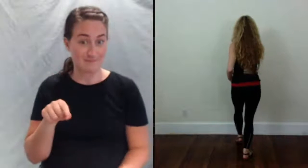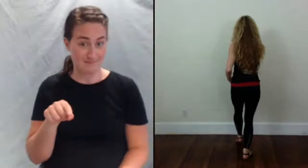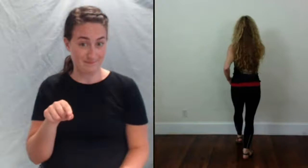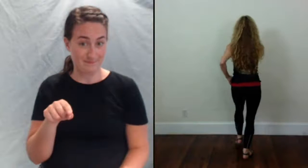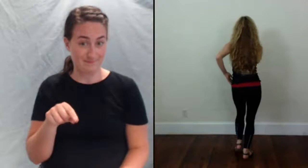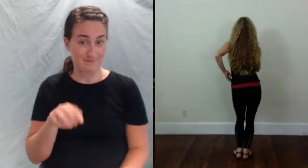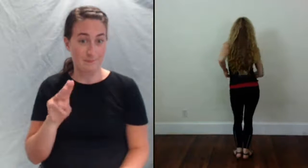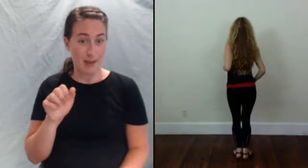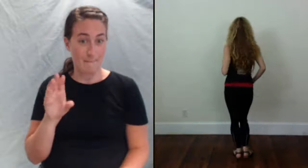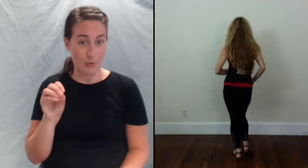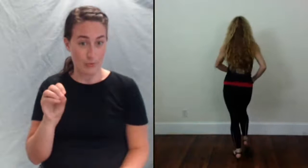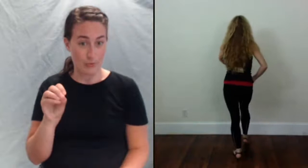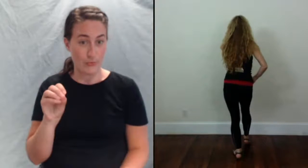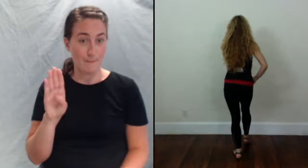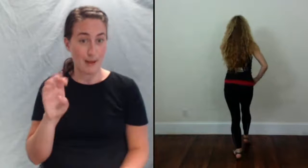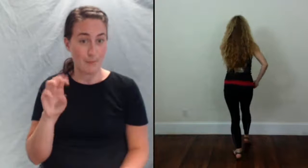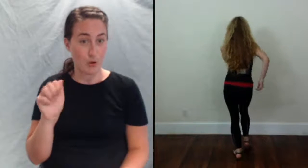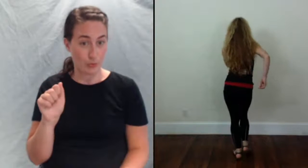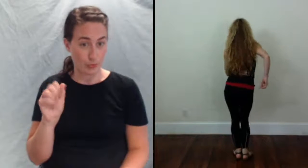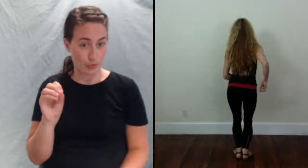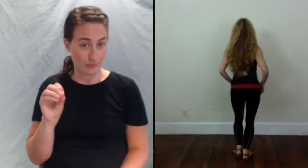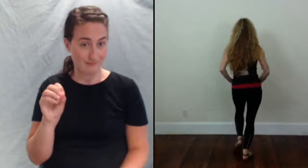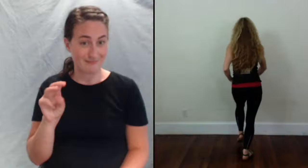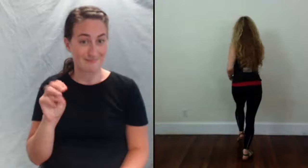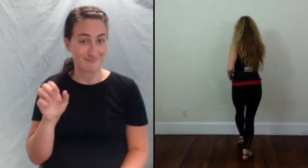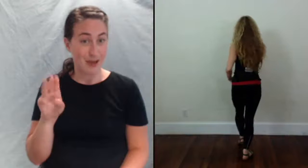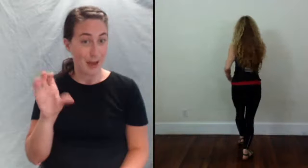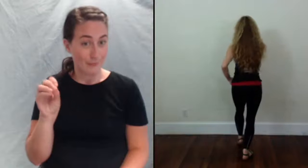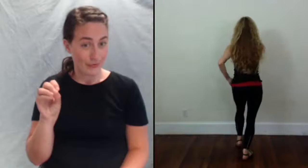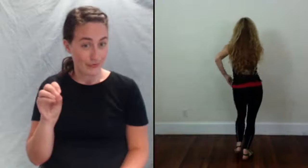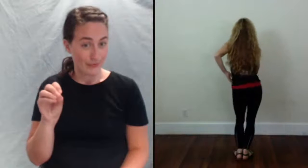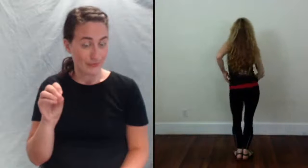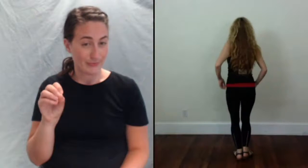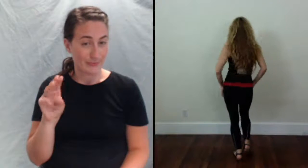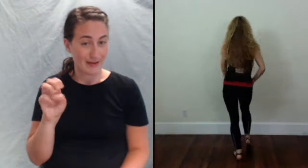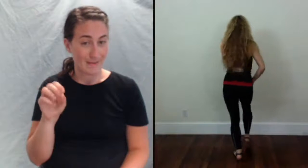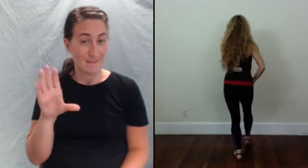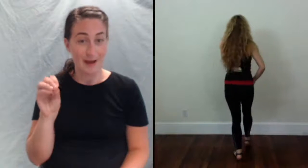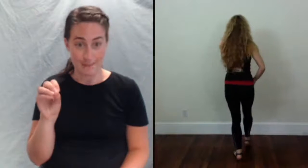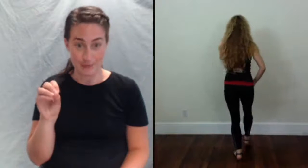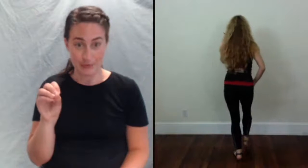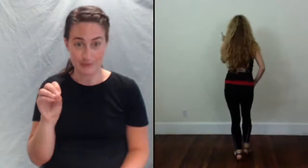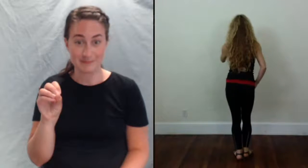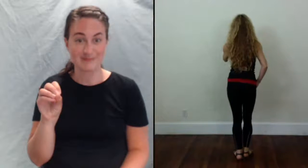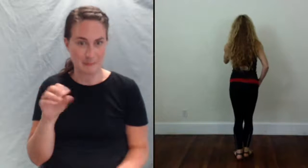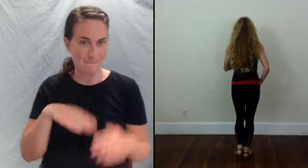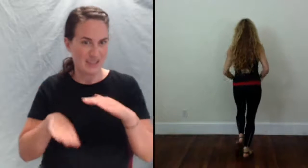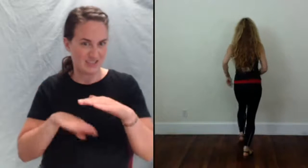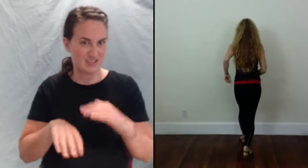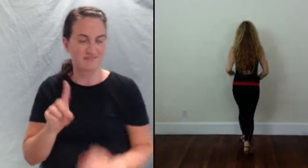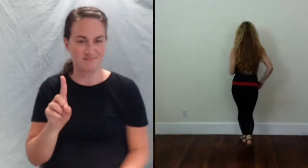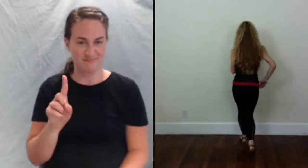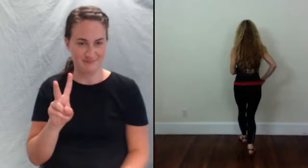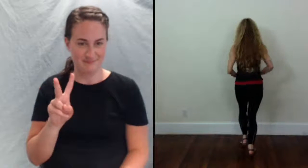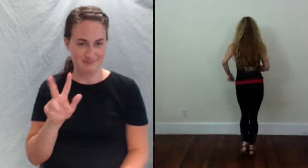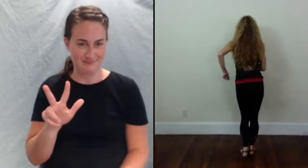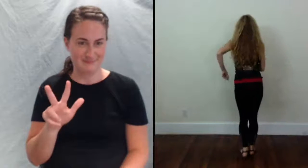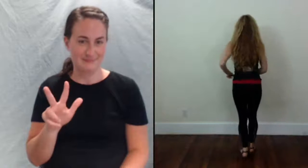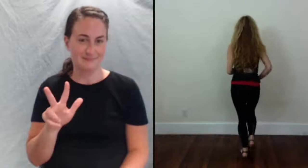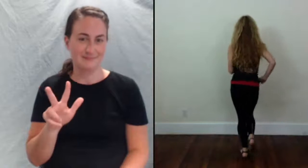And mambo, and mambo, and mambo, and mambo. Basic step, and